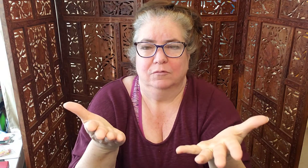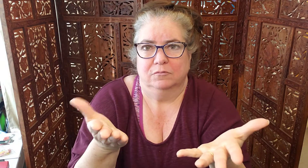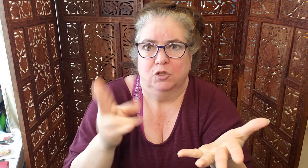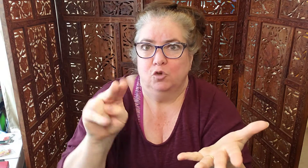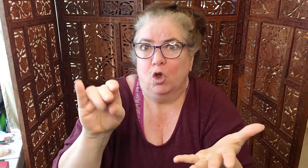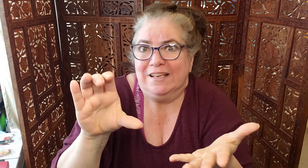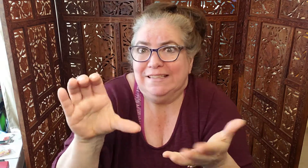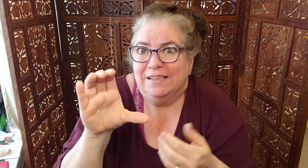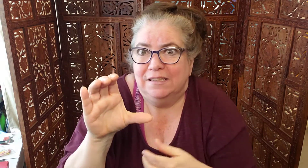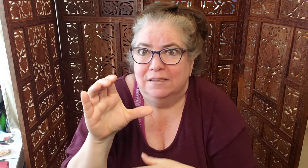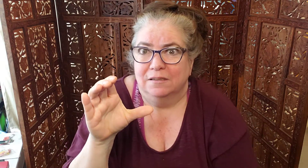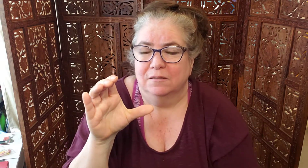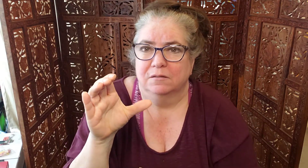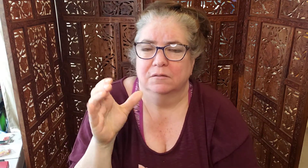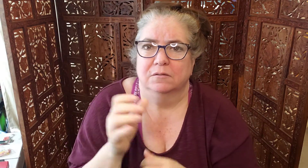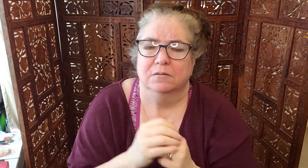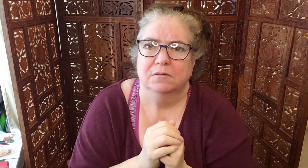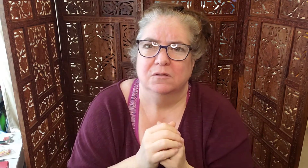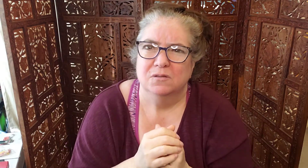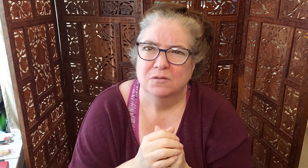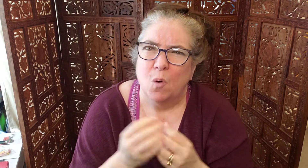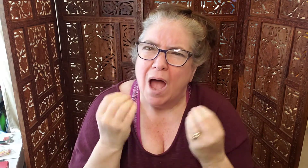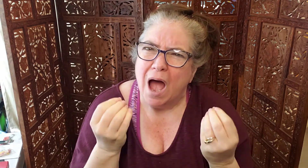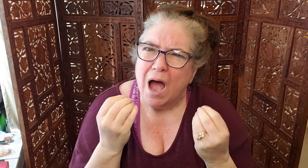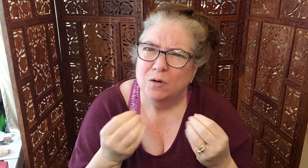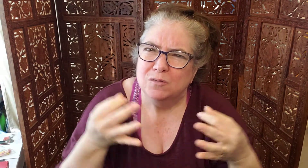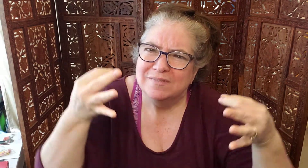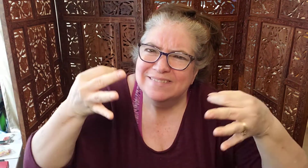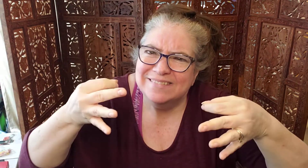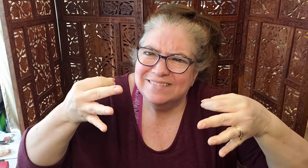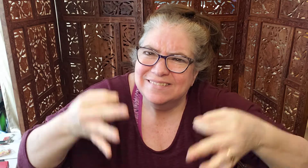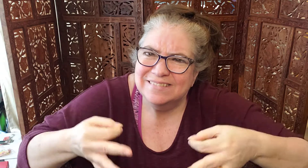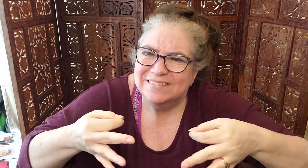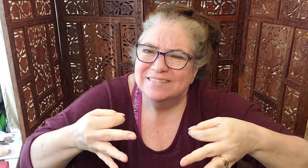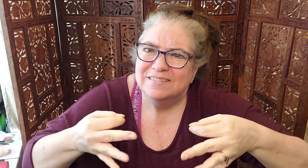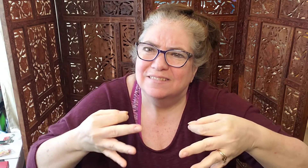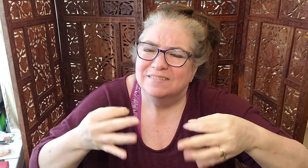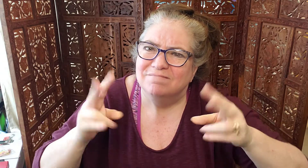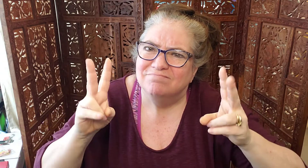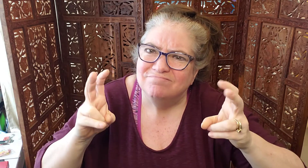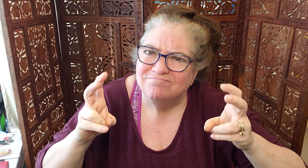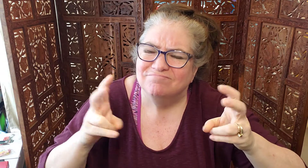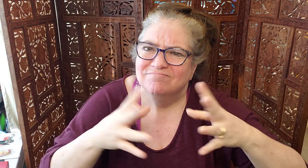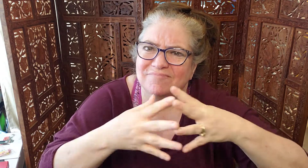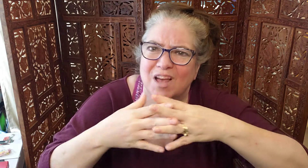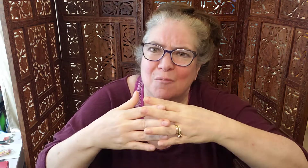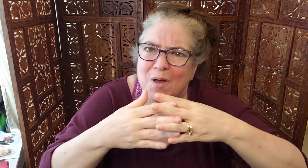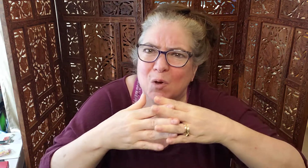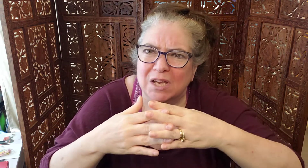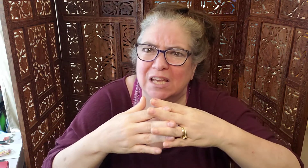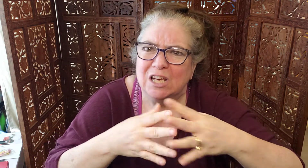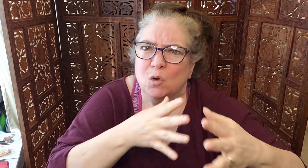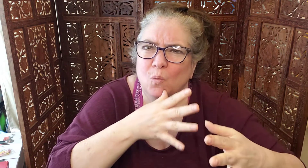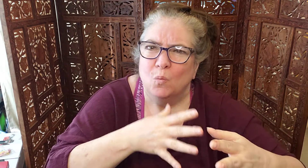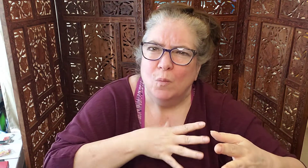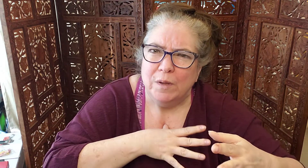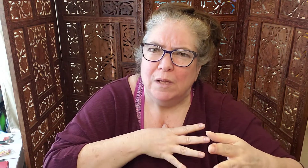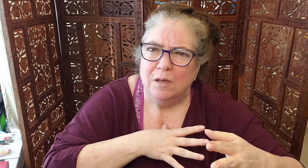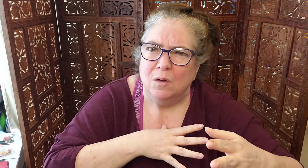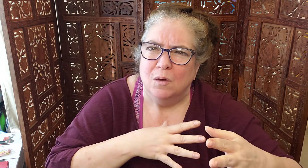or form. So how do you distill that down into the American woman? What is the